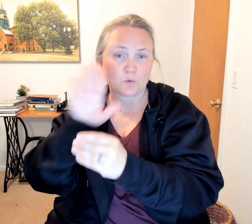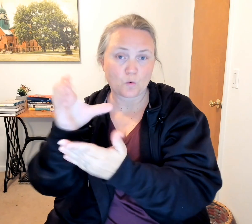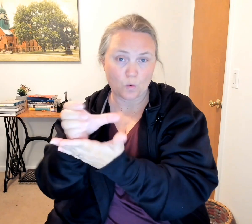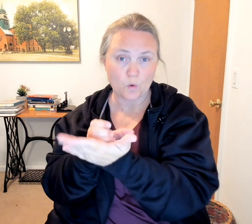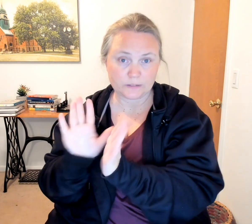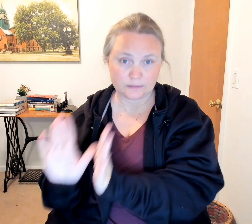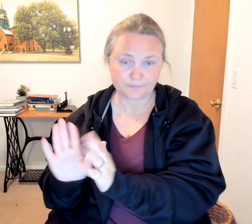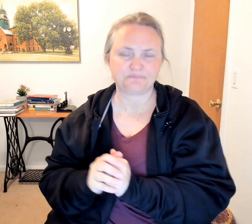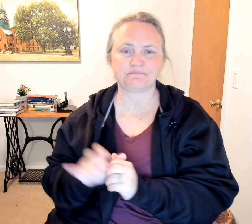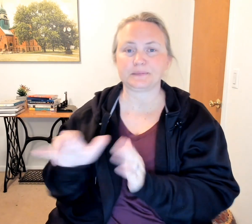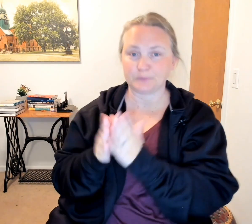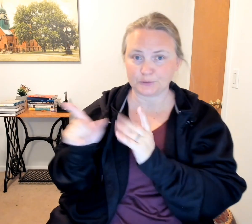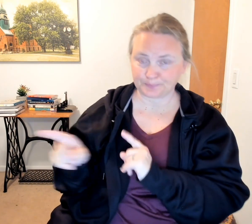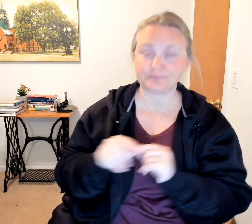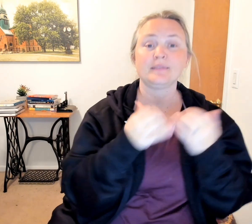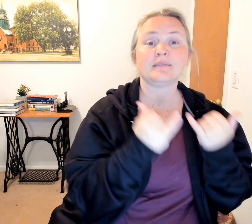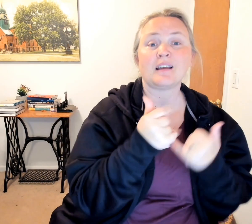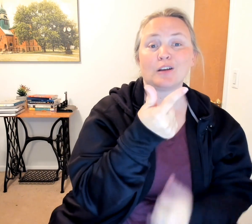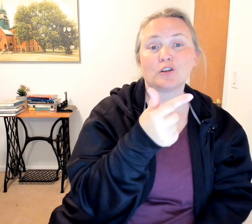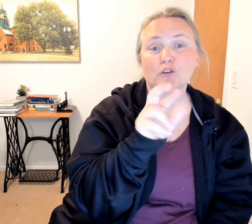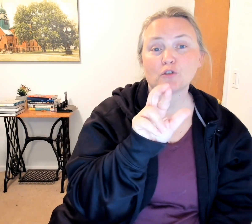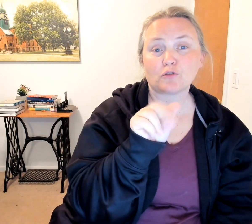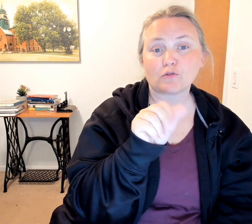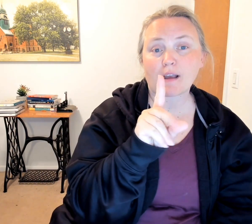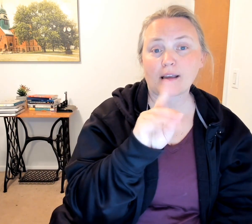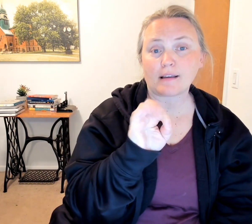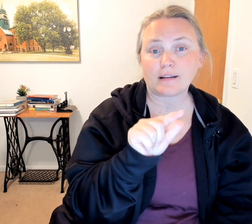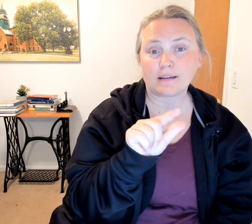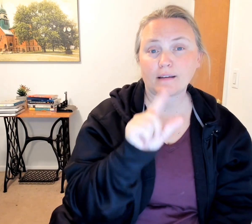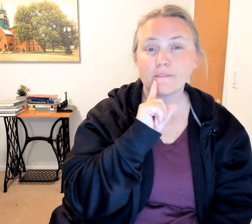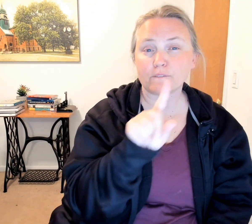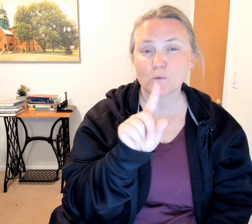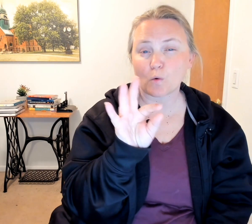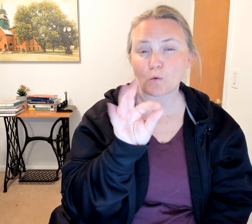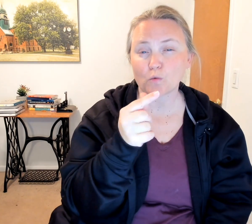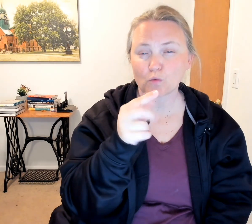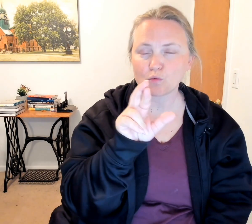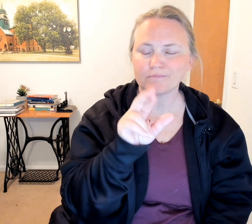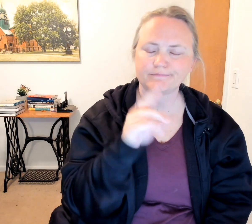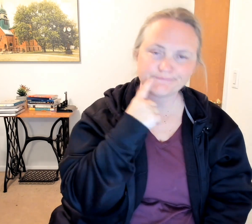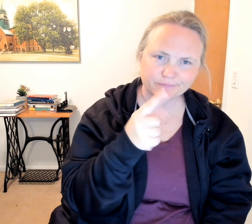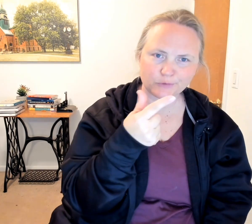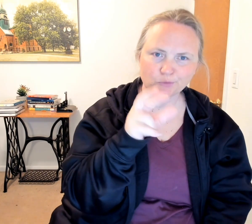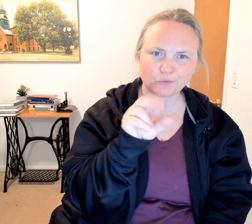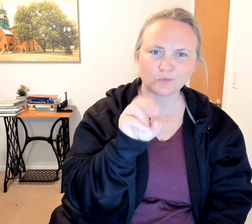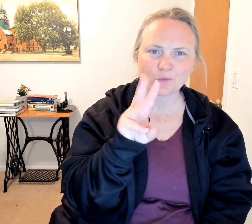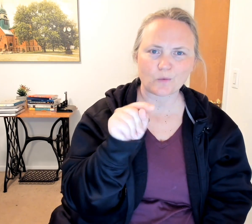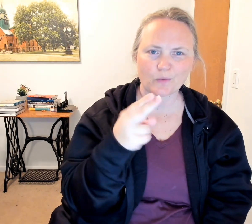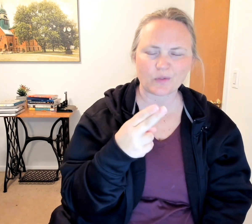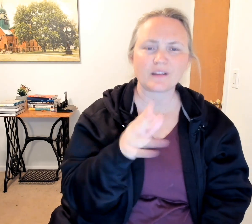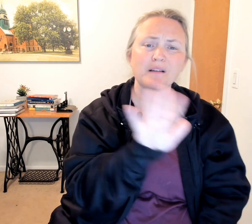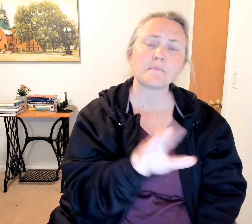knowledge in the content of your course. This book, Grading for Growth, gives an insight into alternative grading practices, and